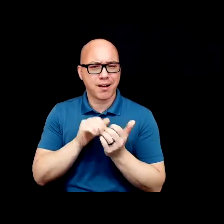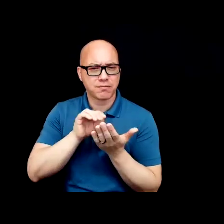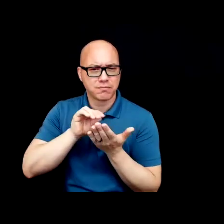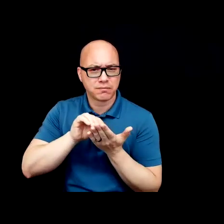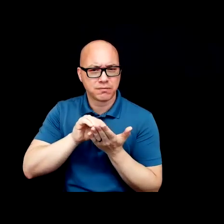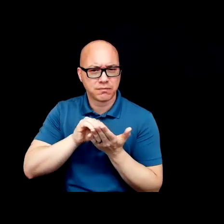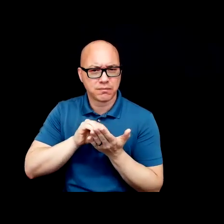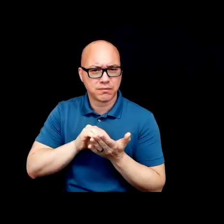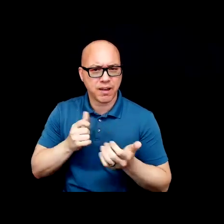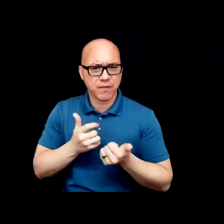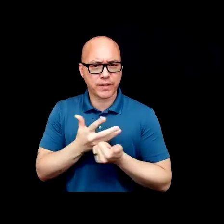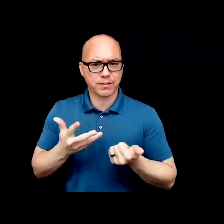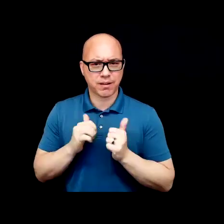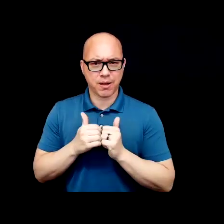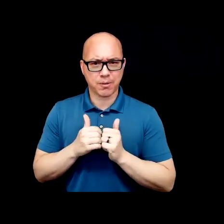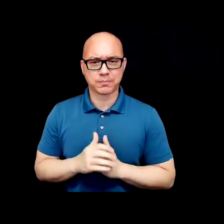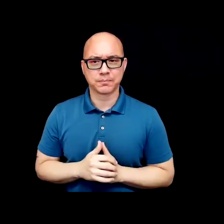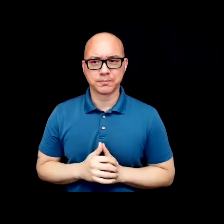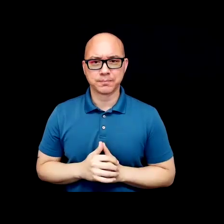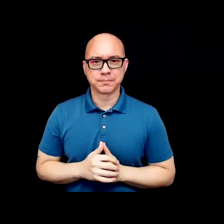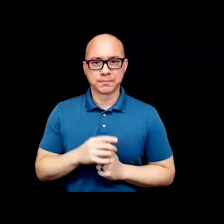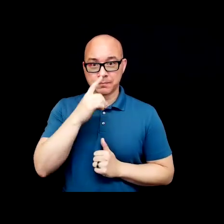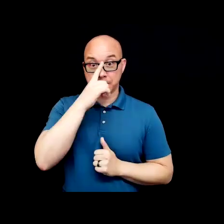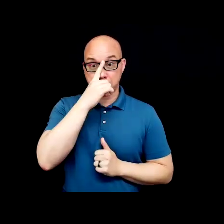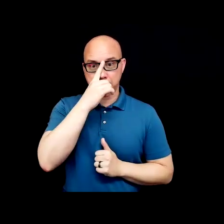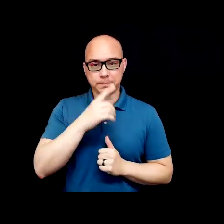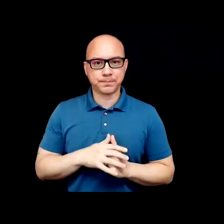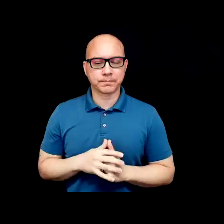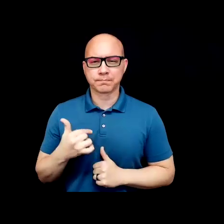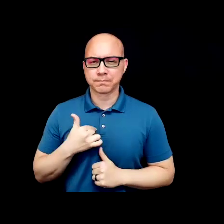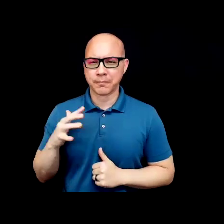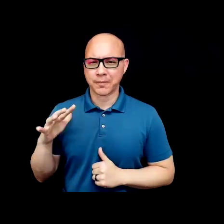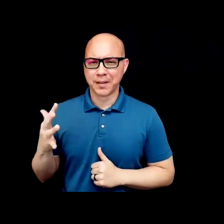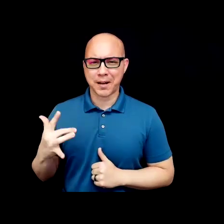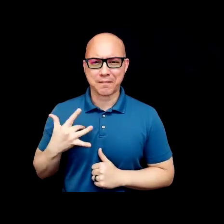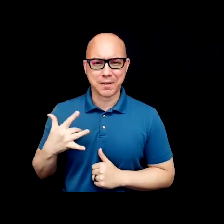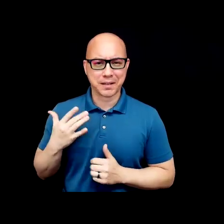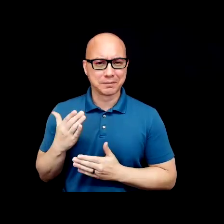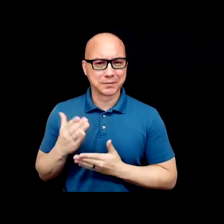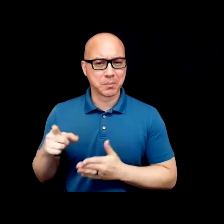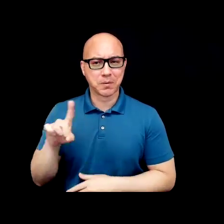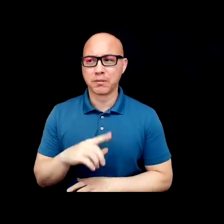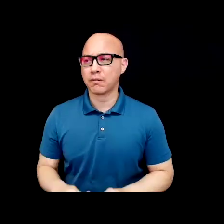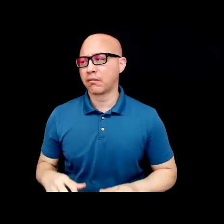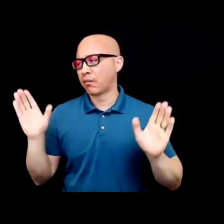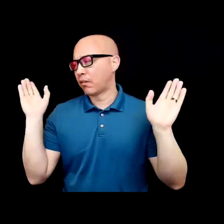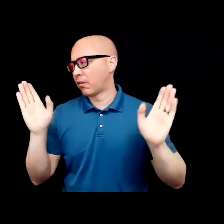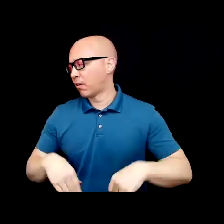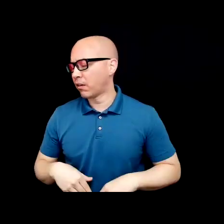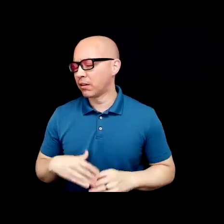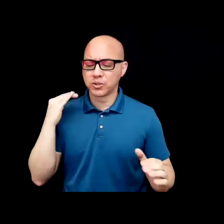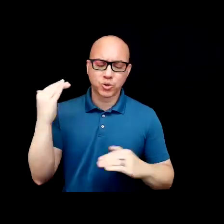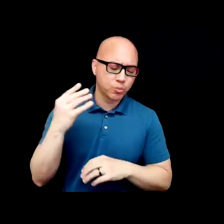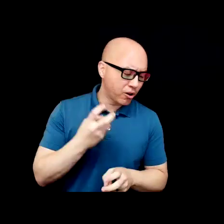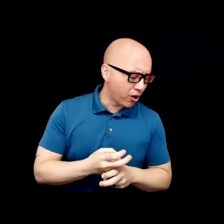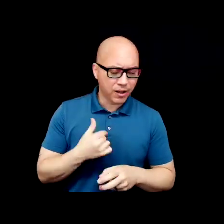stuff? I almost feel like, some of you have already given up, because it's just like, wait, so I